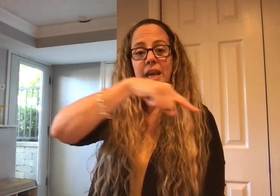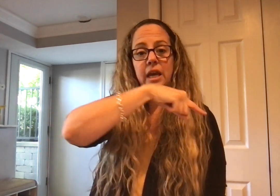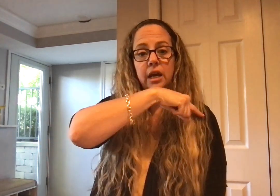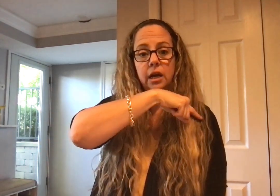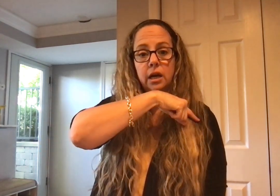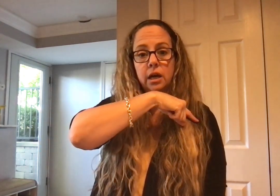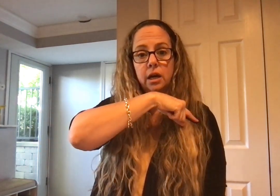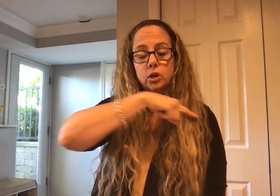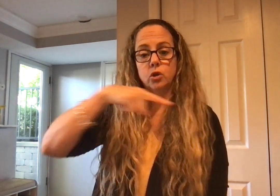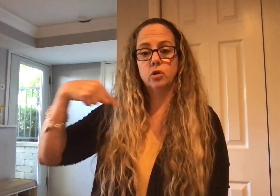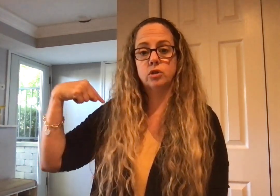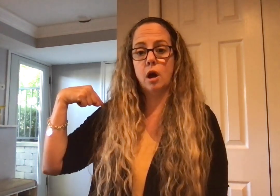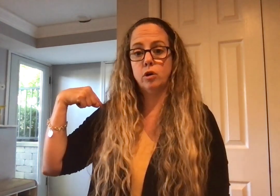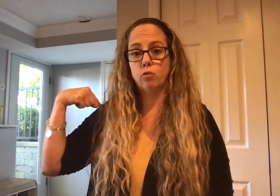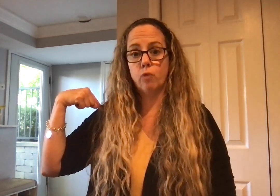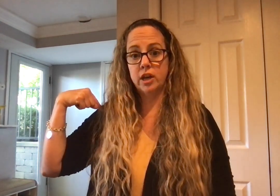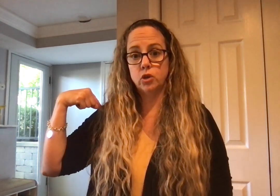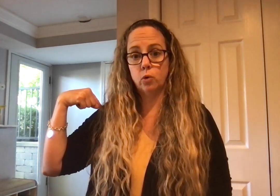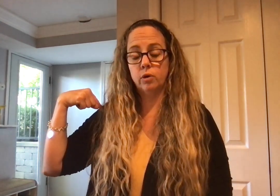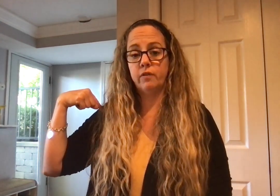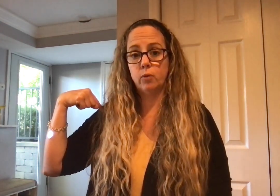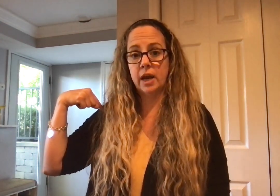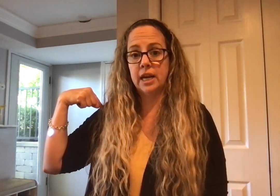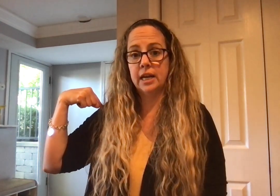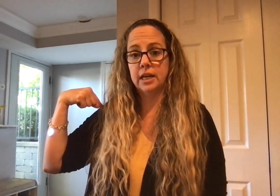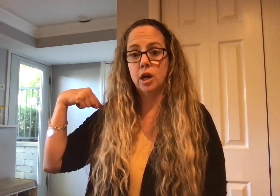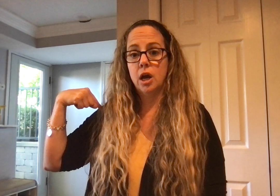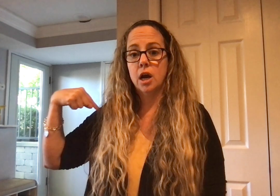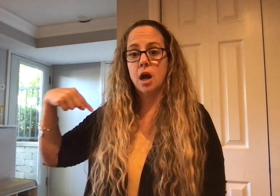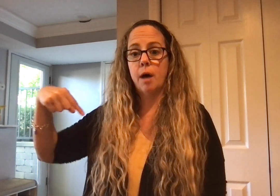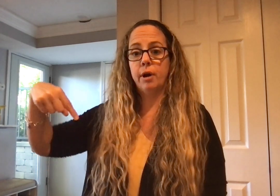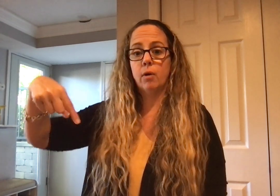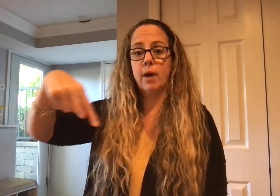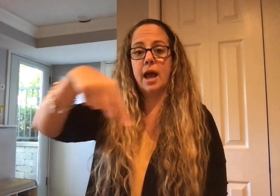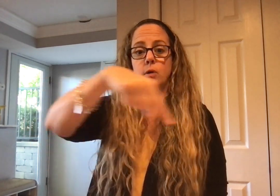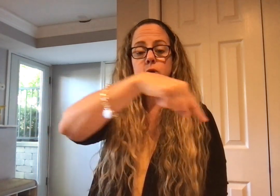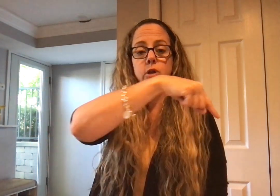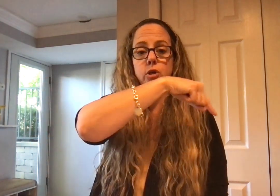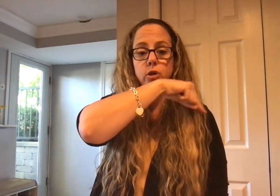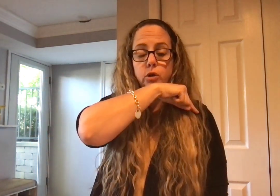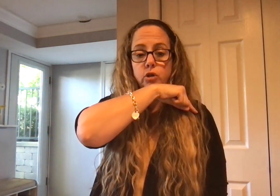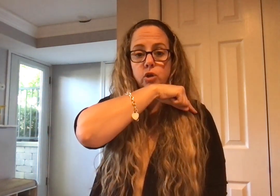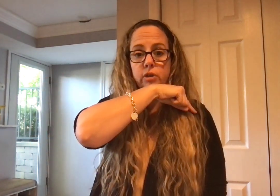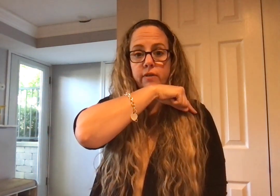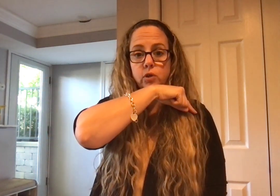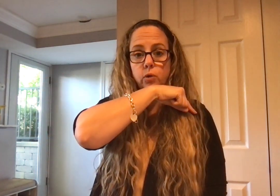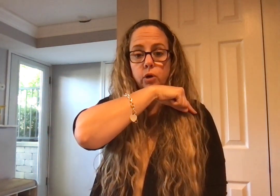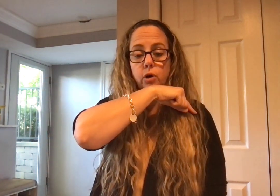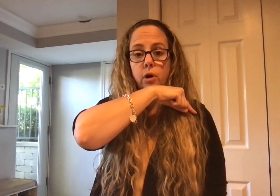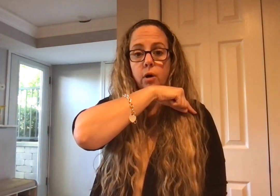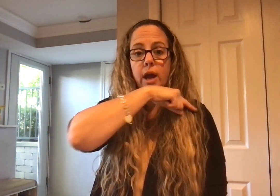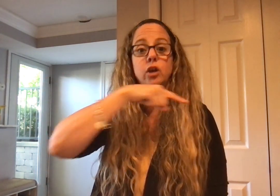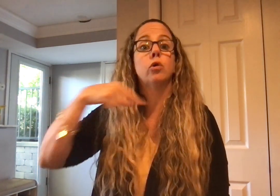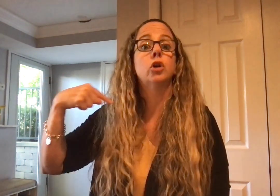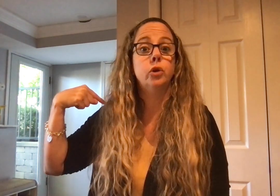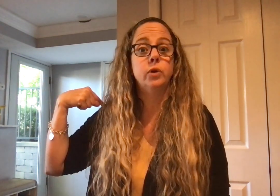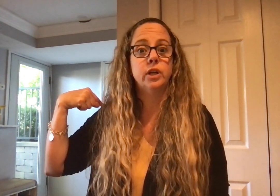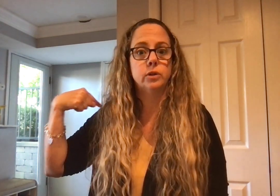we. So you're on your right shoulder if you're right-handed, coming around to your left shoulder. Okay, you're including